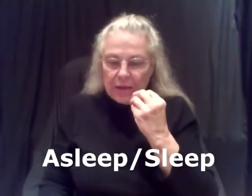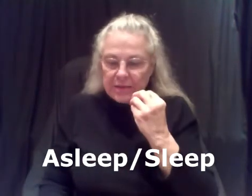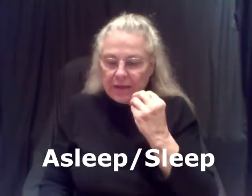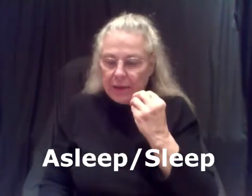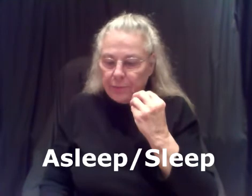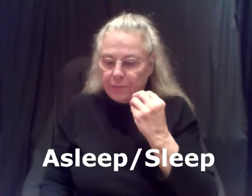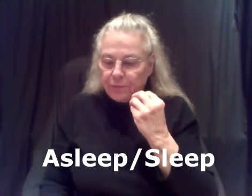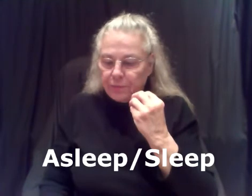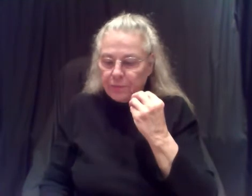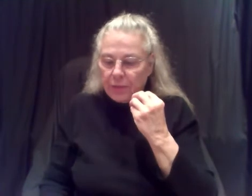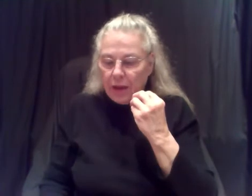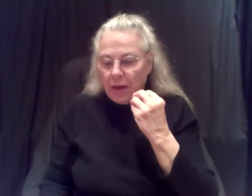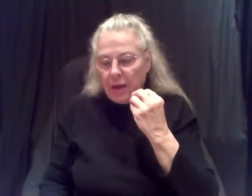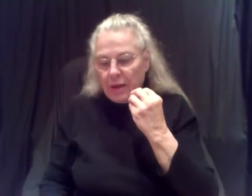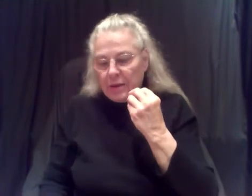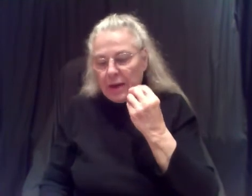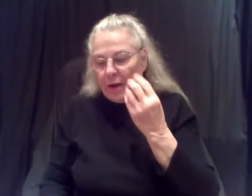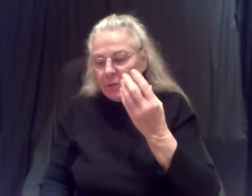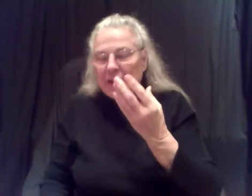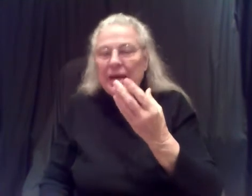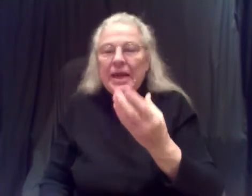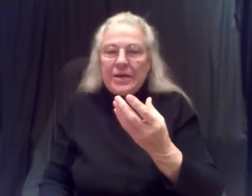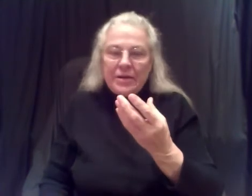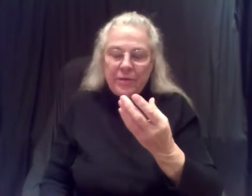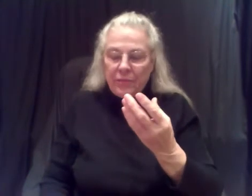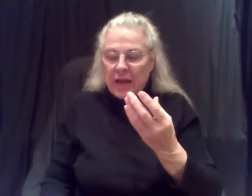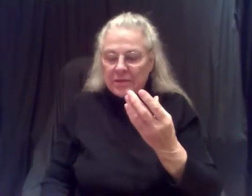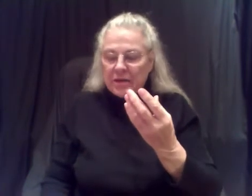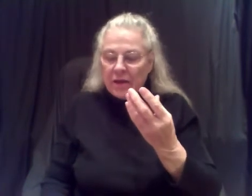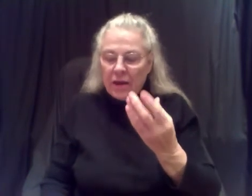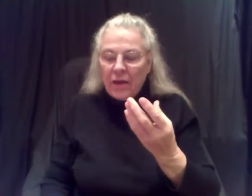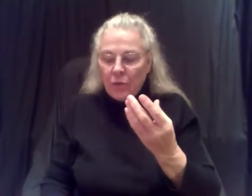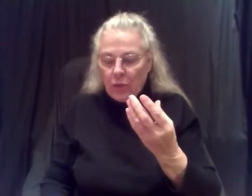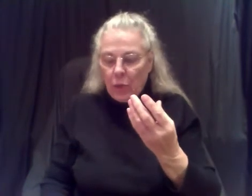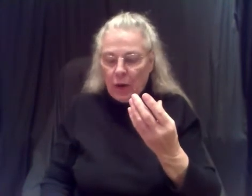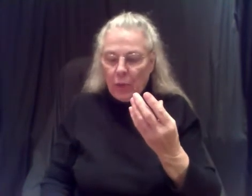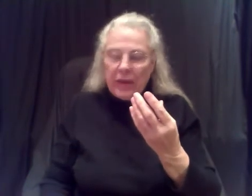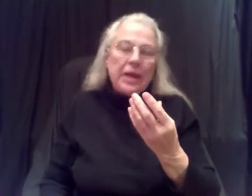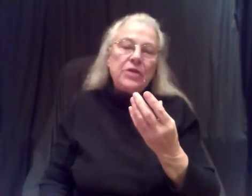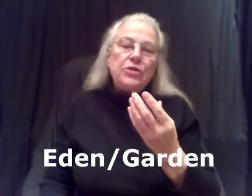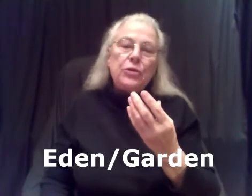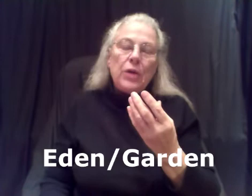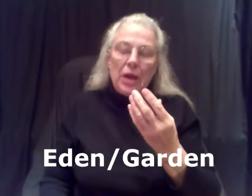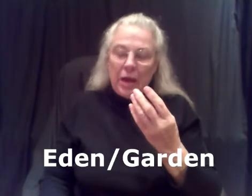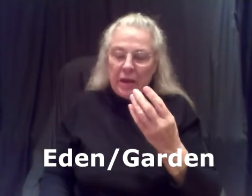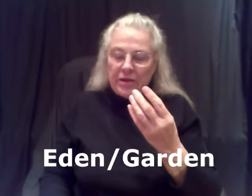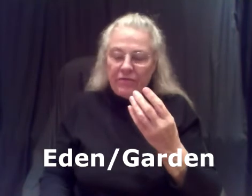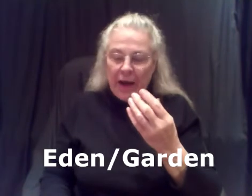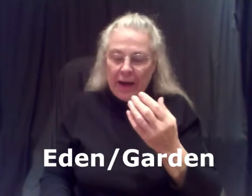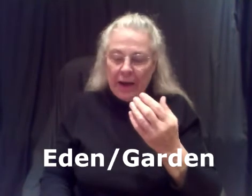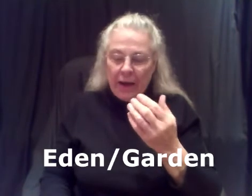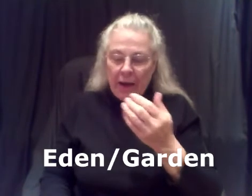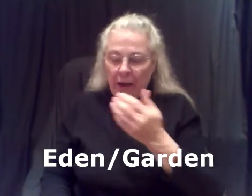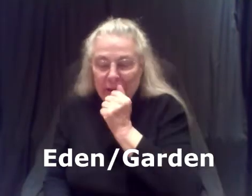Asleep. Now, Eden, that's another one where we need to define